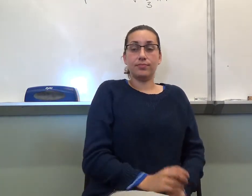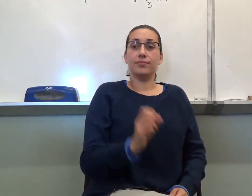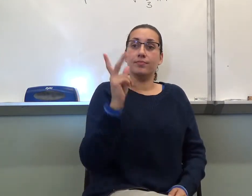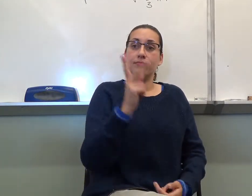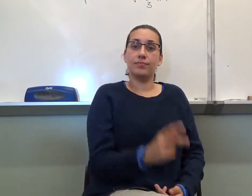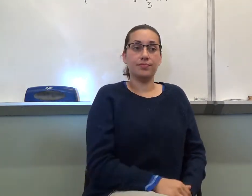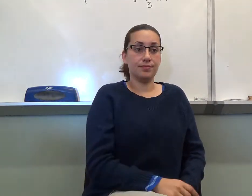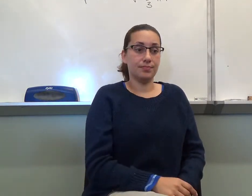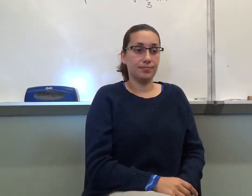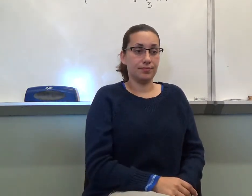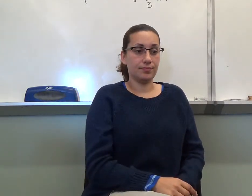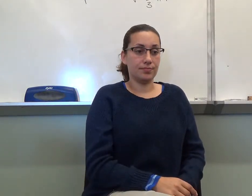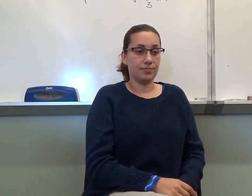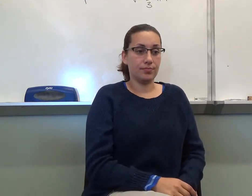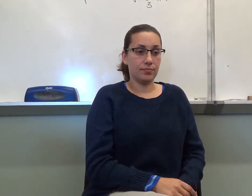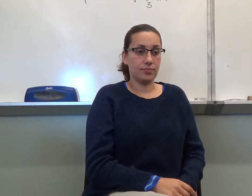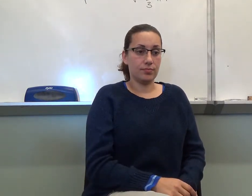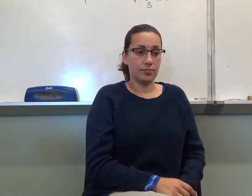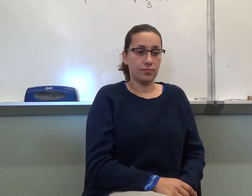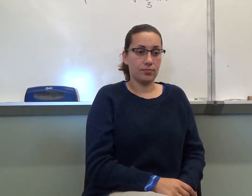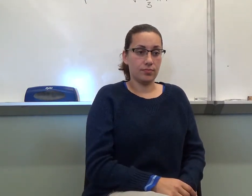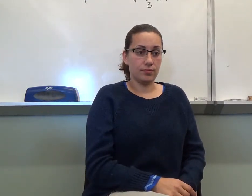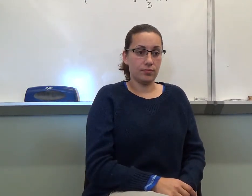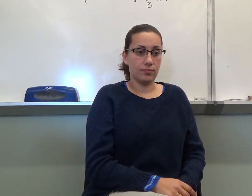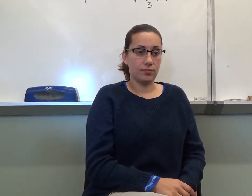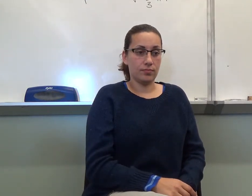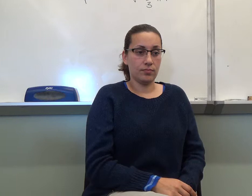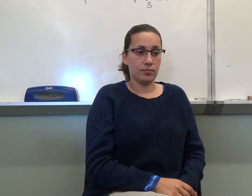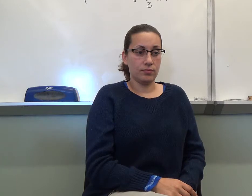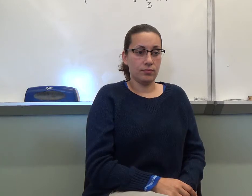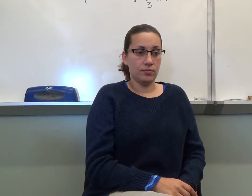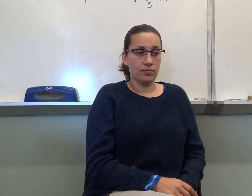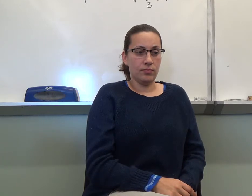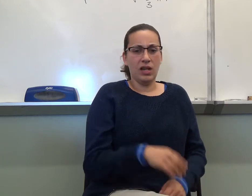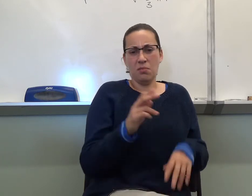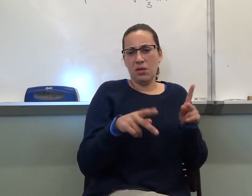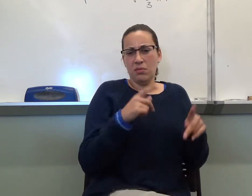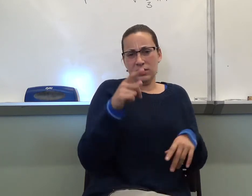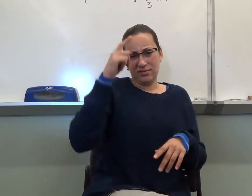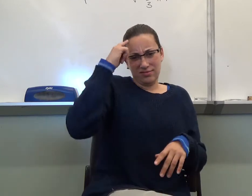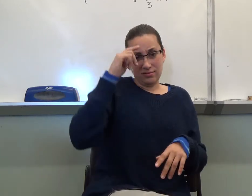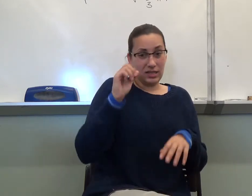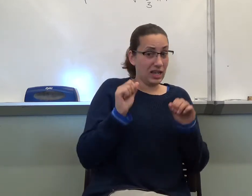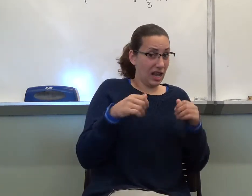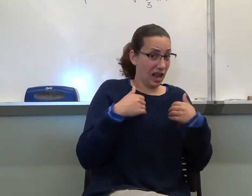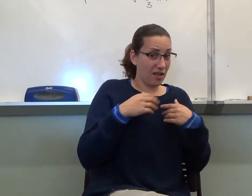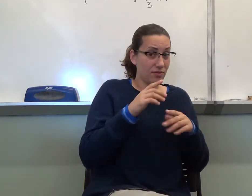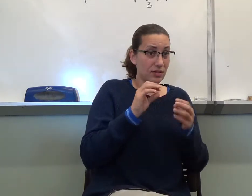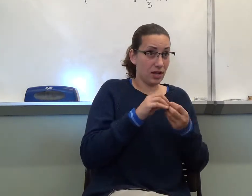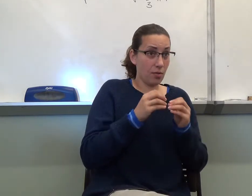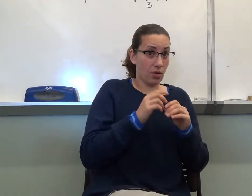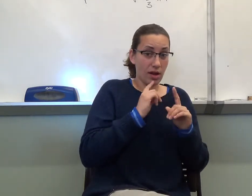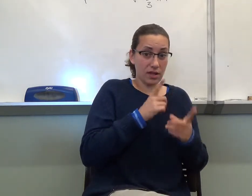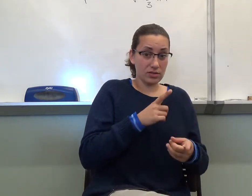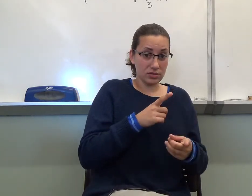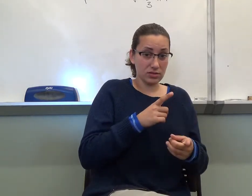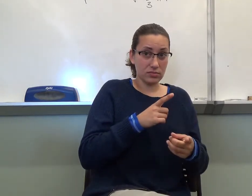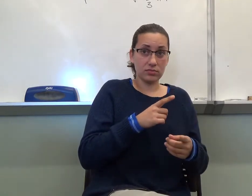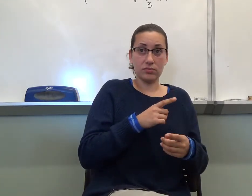So, you know, people say, well, can't I just get the numerical answer? Actually, if you're going to be hired by a company, they